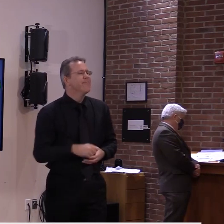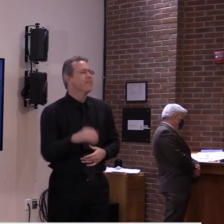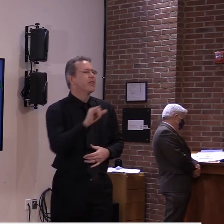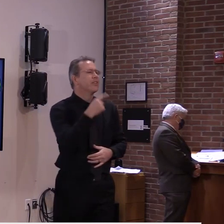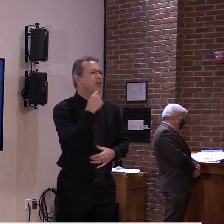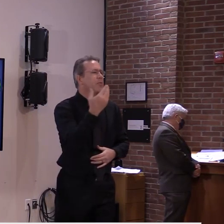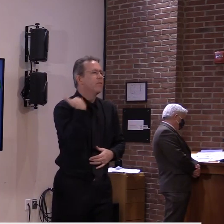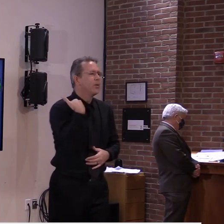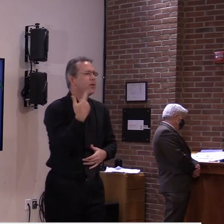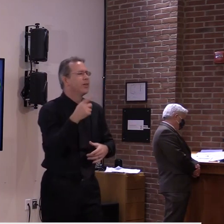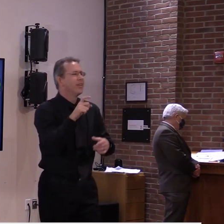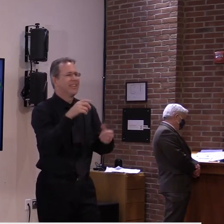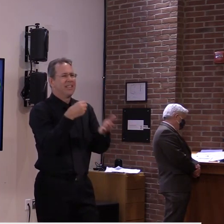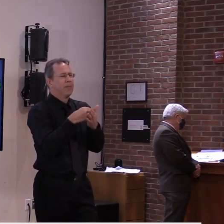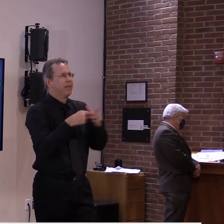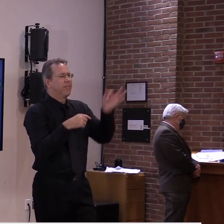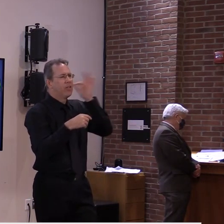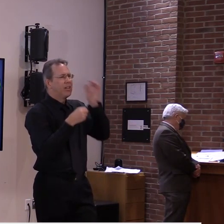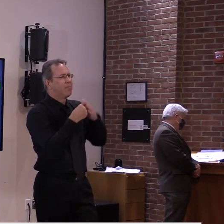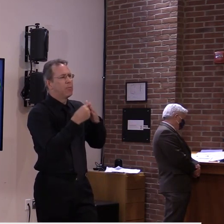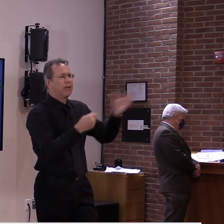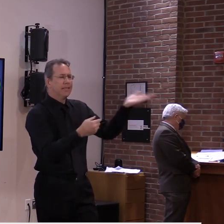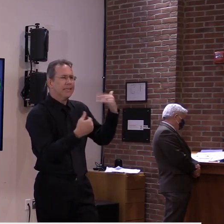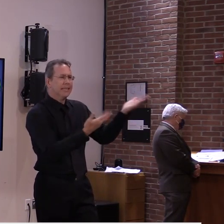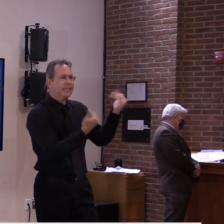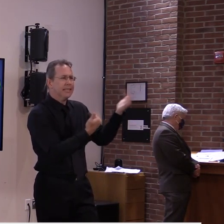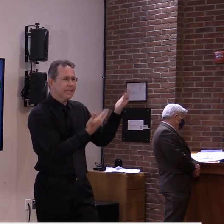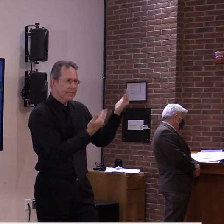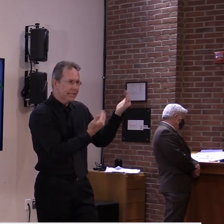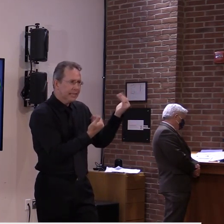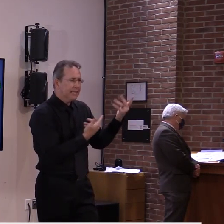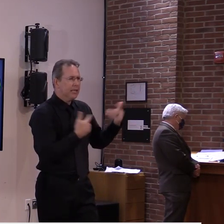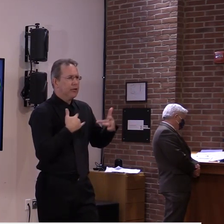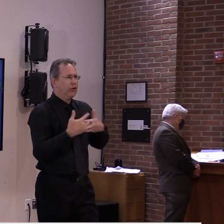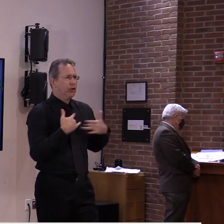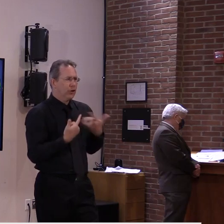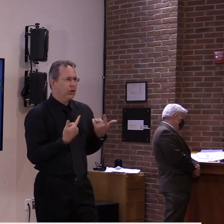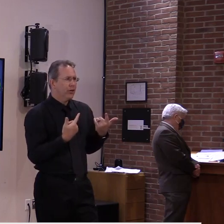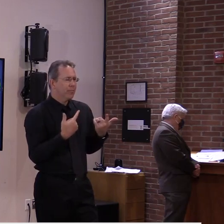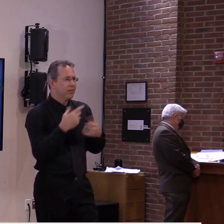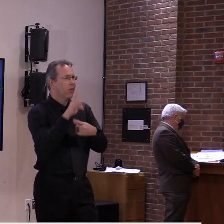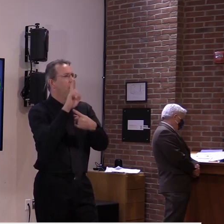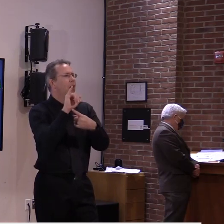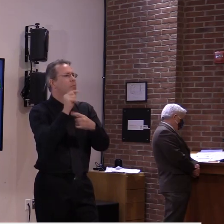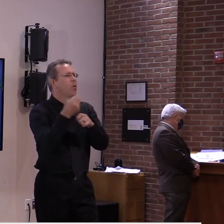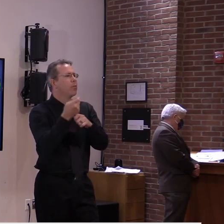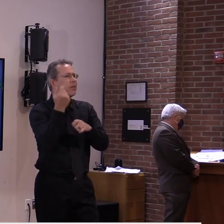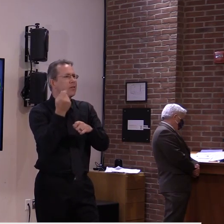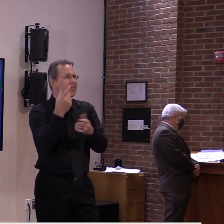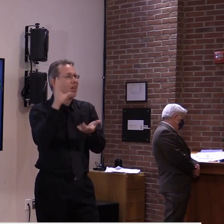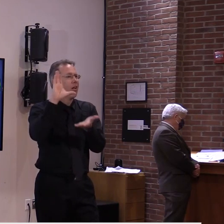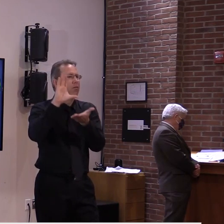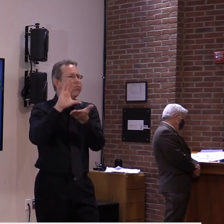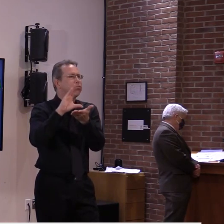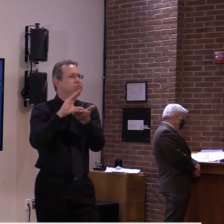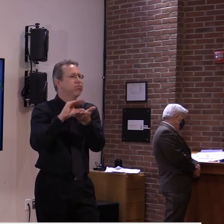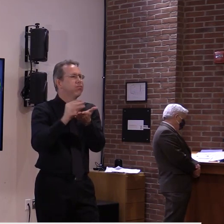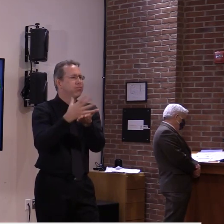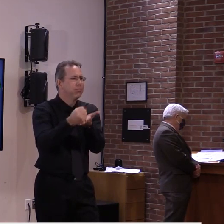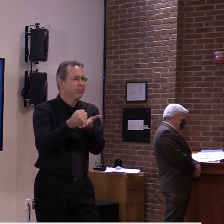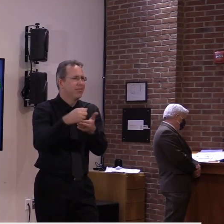weeks, another additional stimulus package is vitally needed to get us to the end of this throughout